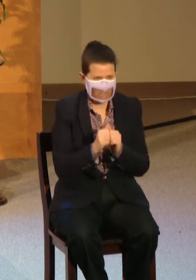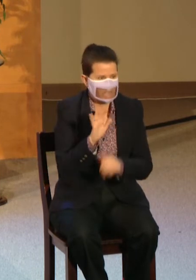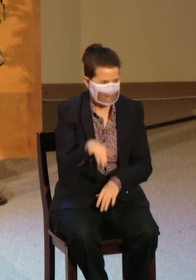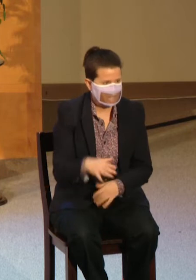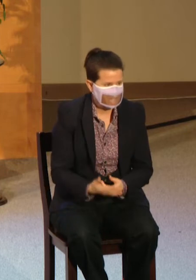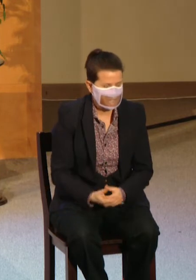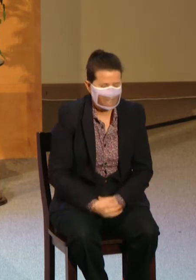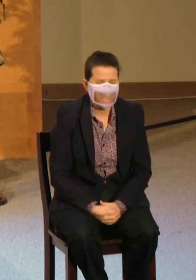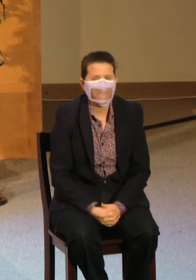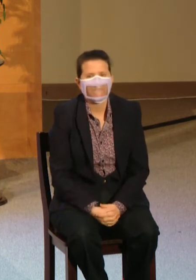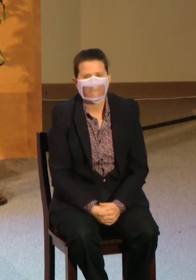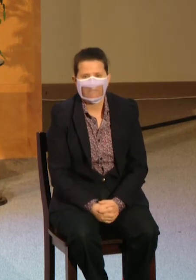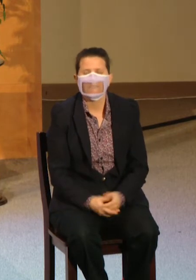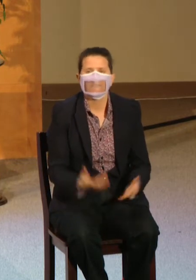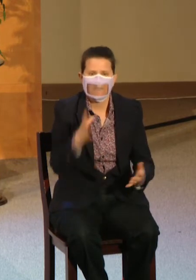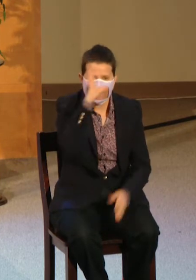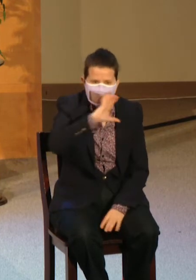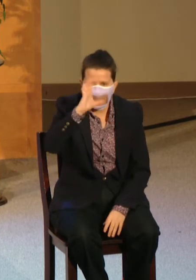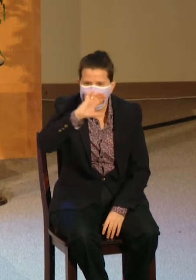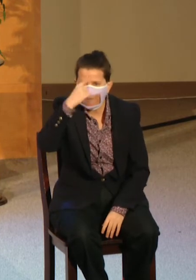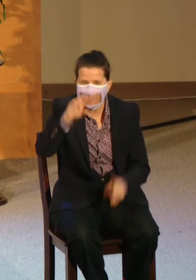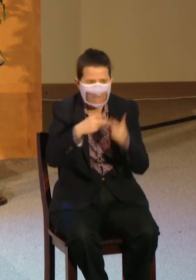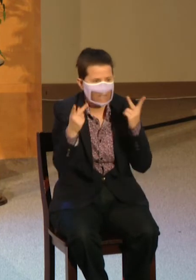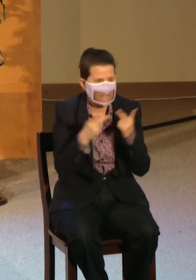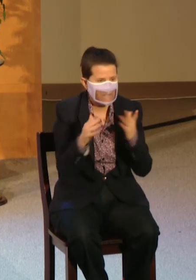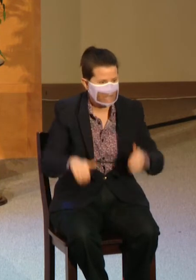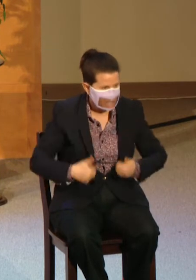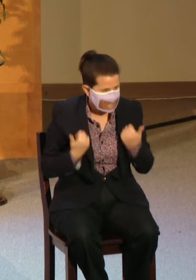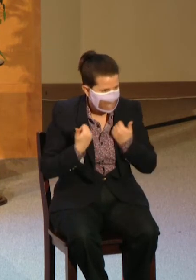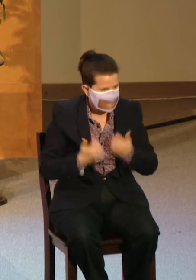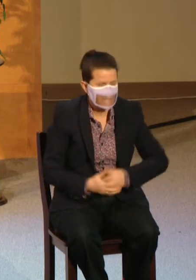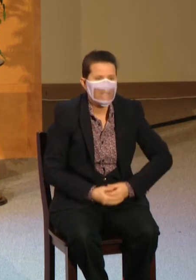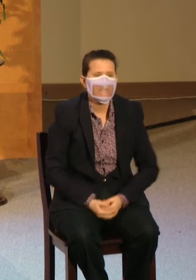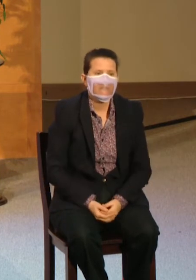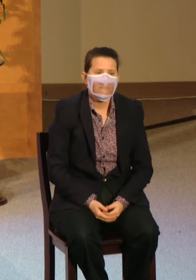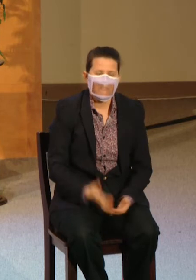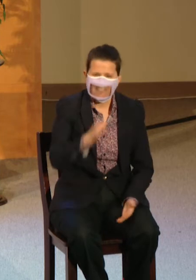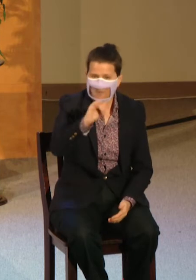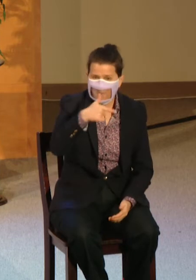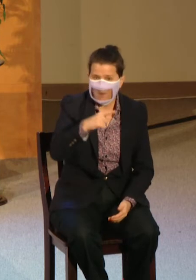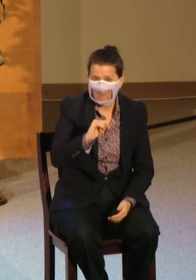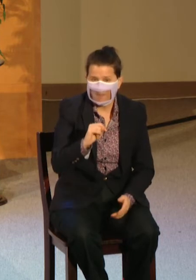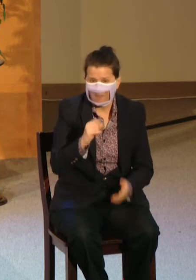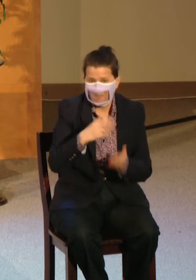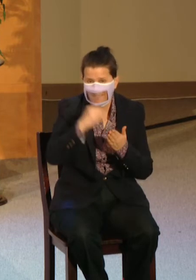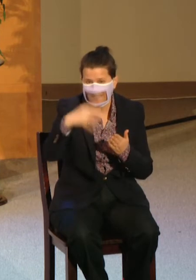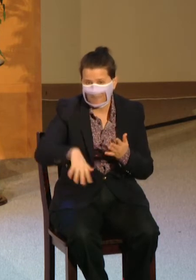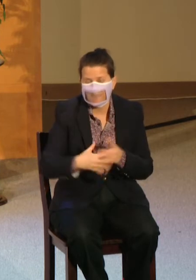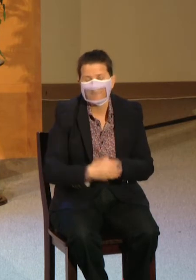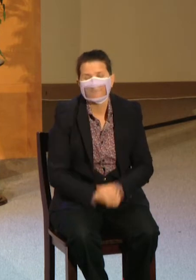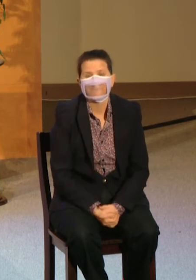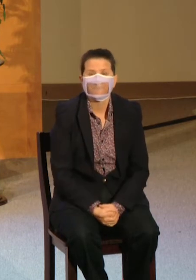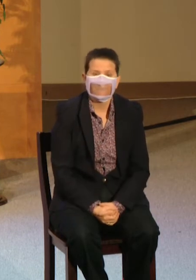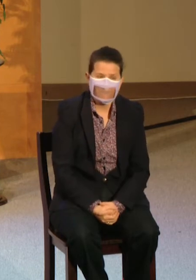here, and I started looking for a place to live, and finding that apartments were pretty expensive. Well, I had